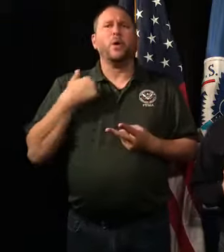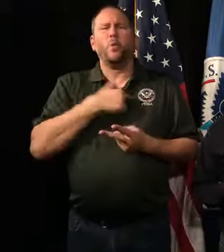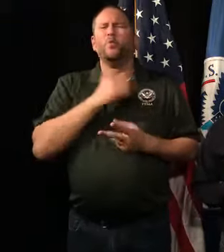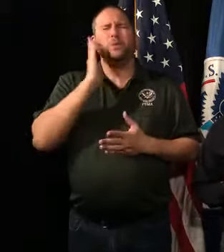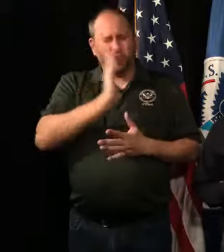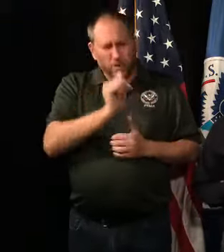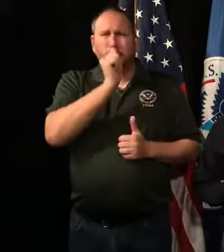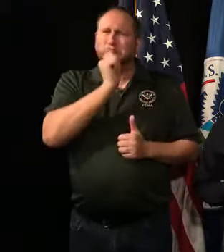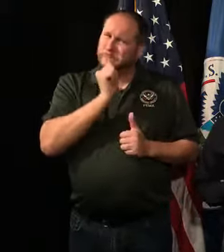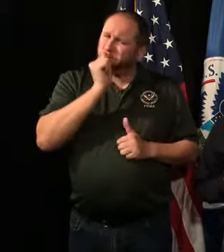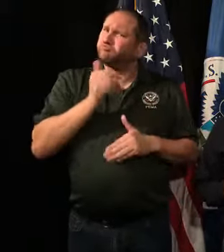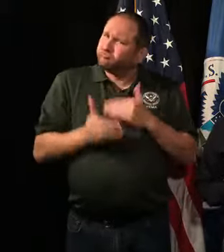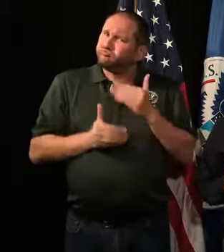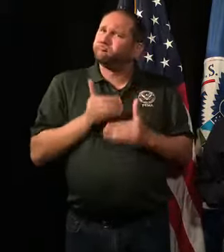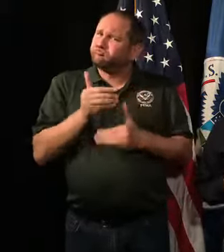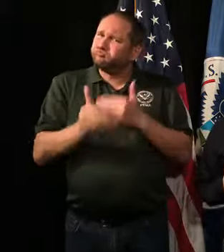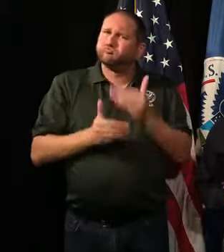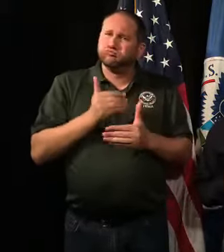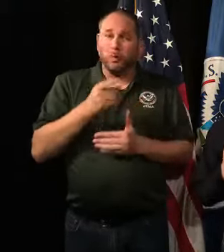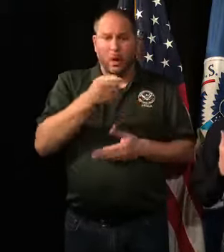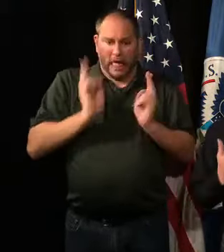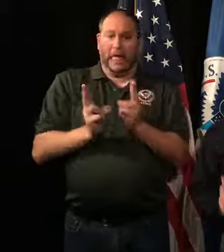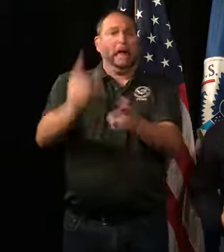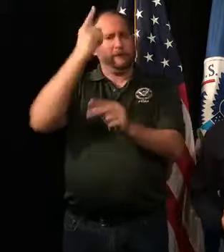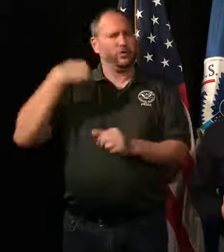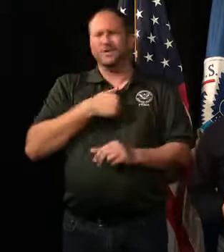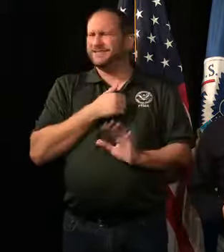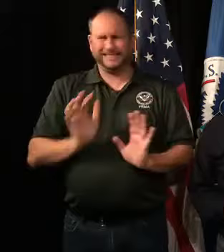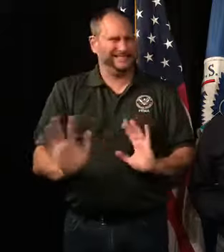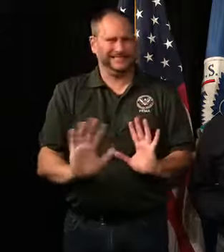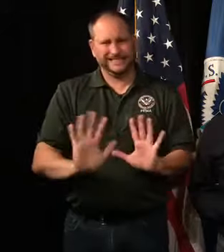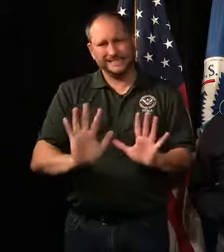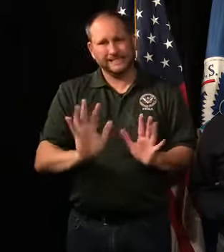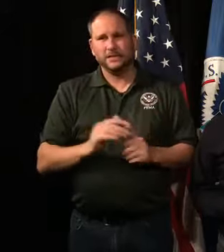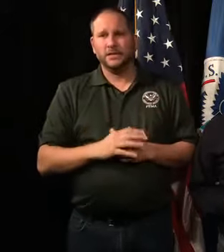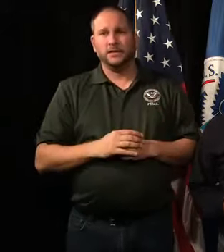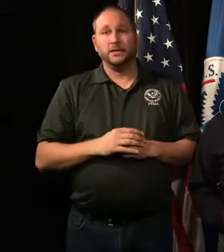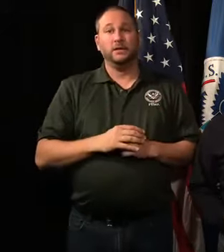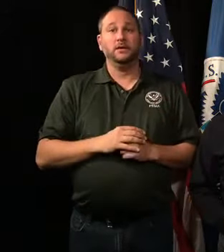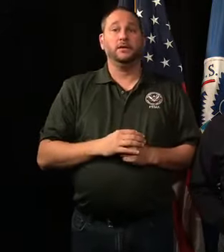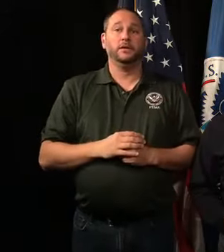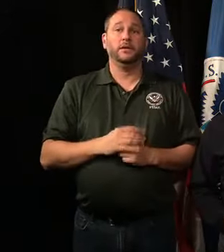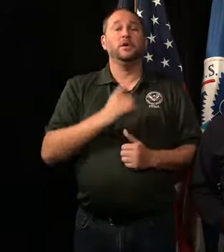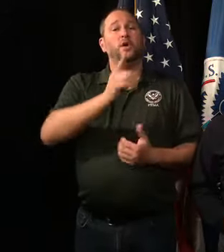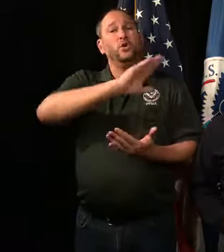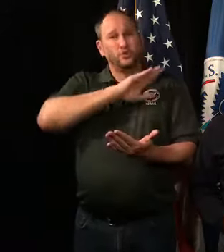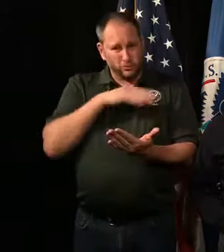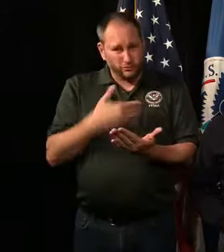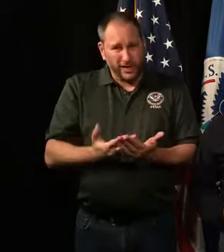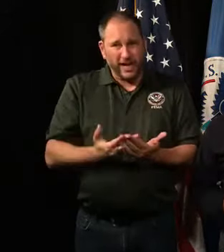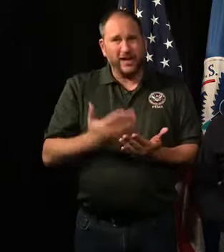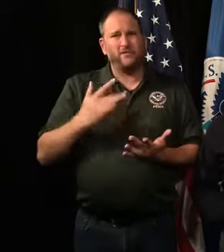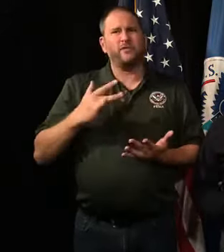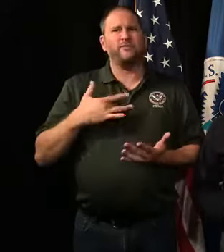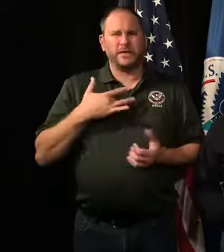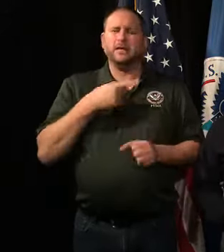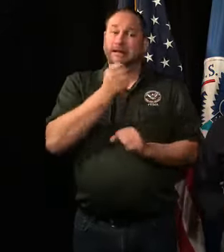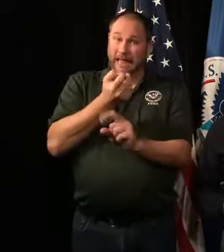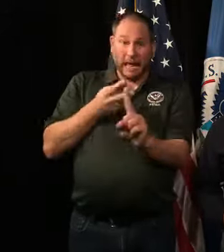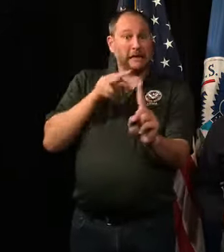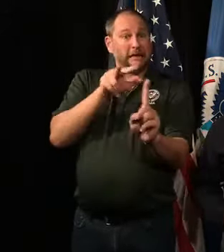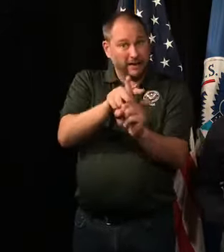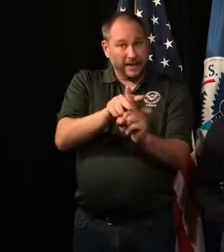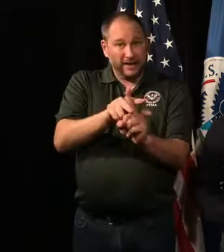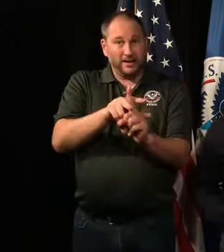account of us. Know that once you have made it home and you can file that claim, we're going to move through